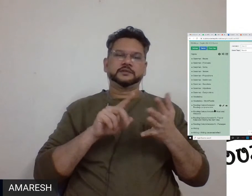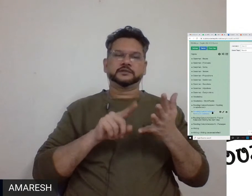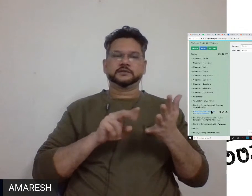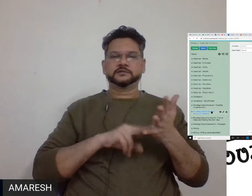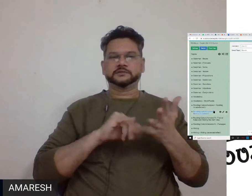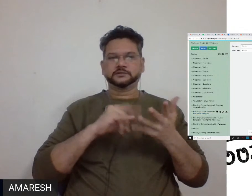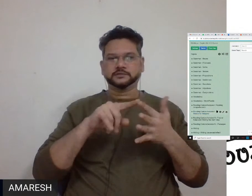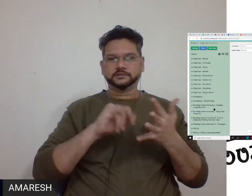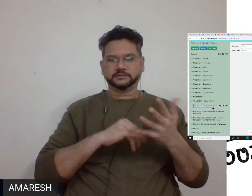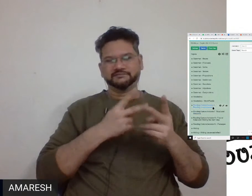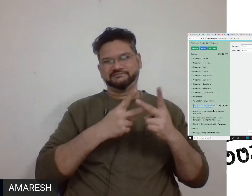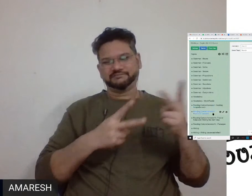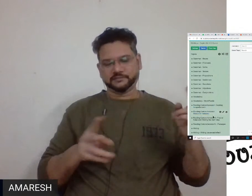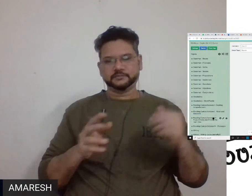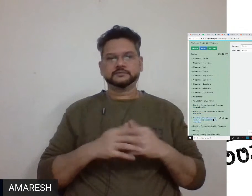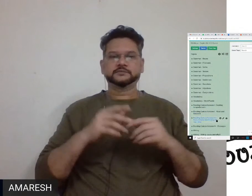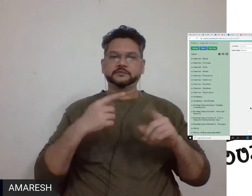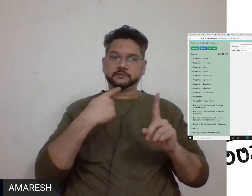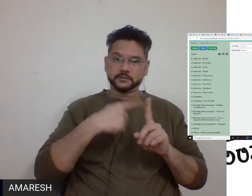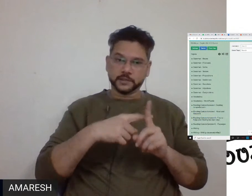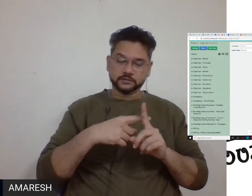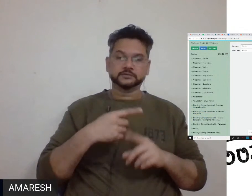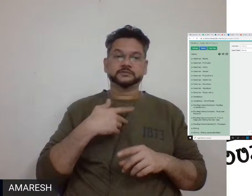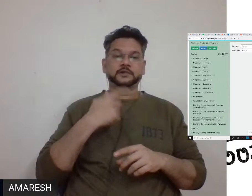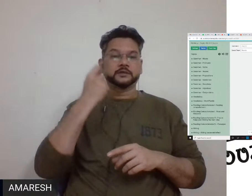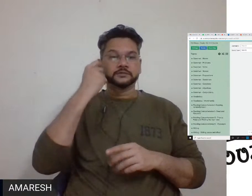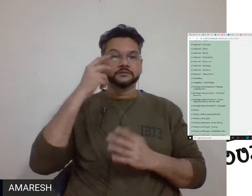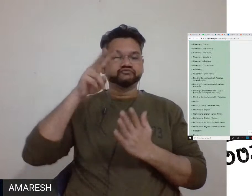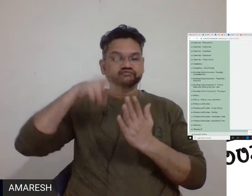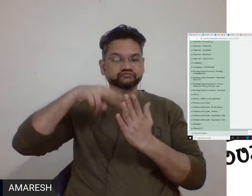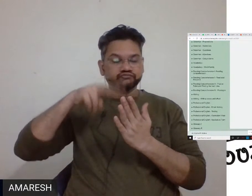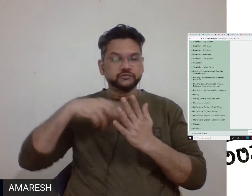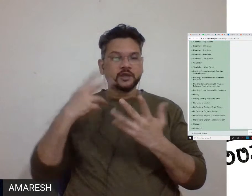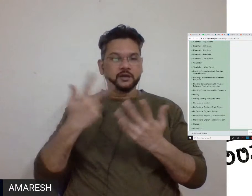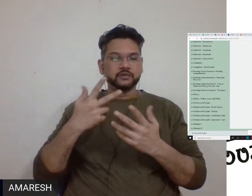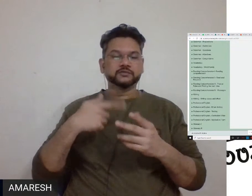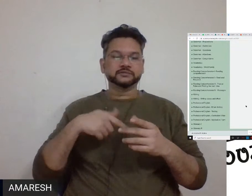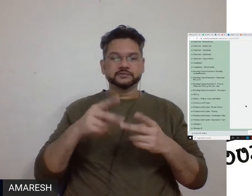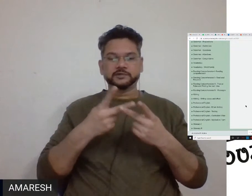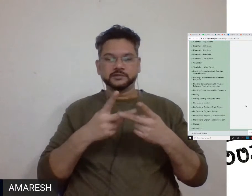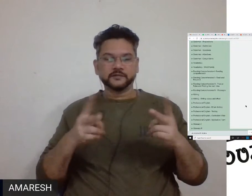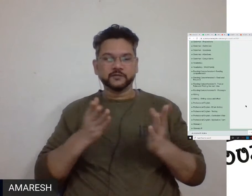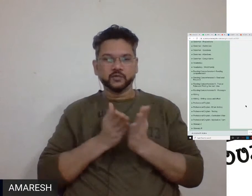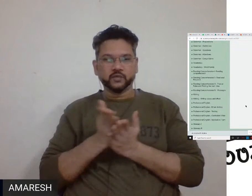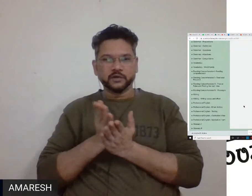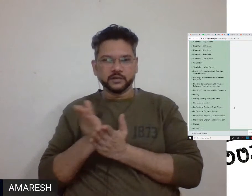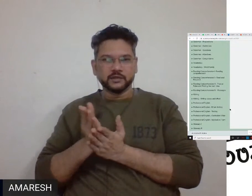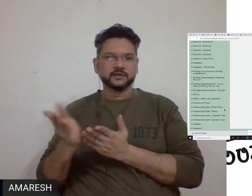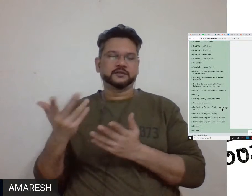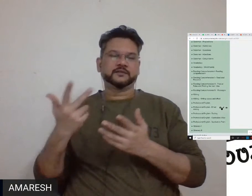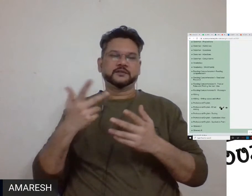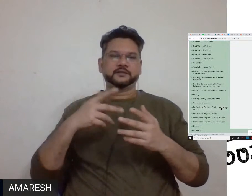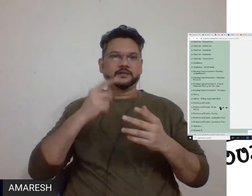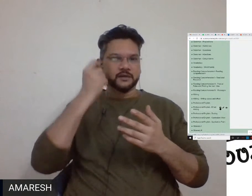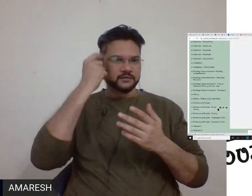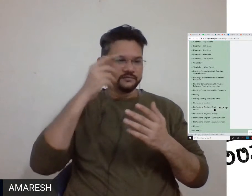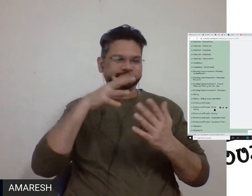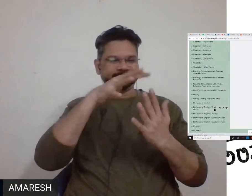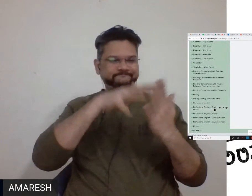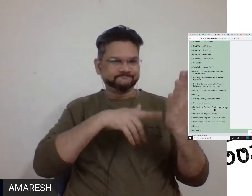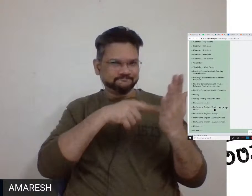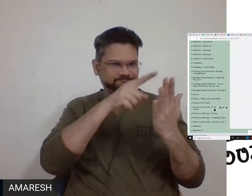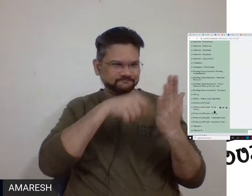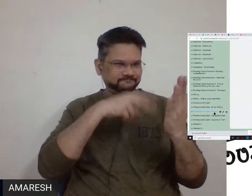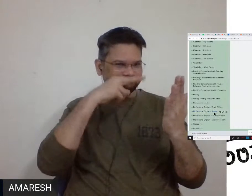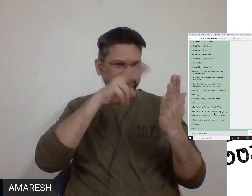right? So this is the reading comprehension. There are multiple ways in which you can comprehend. We also help them with writing, how to